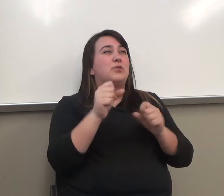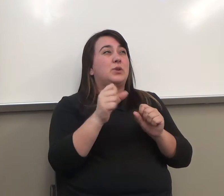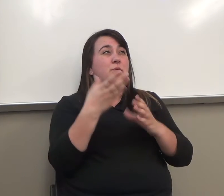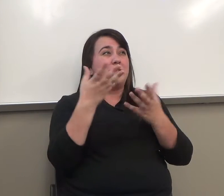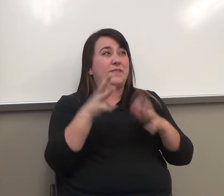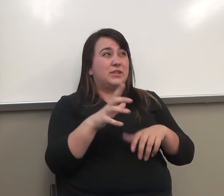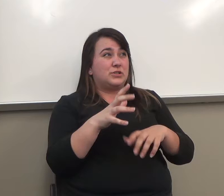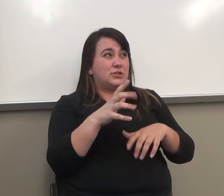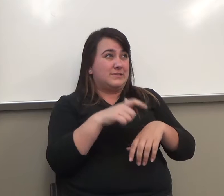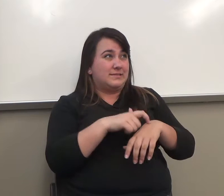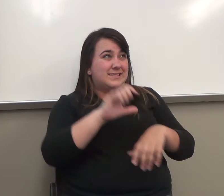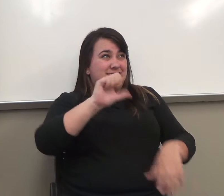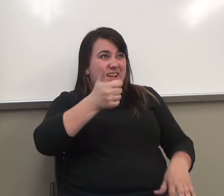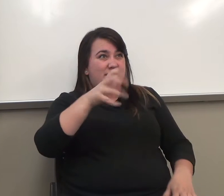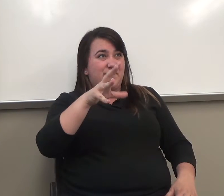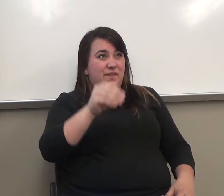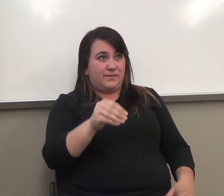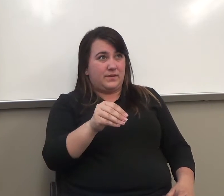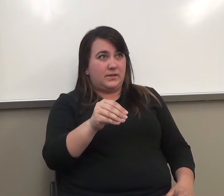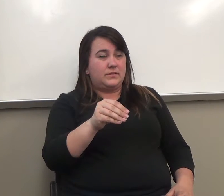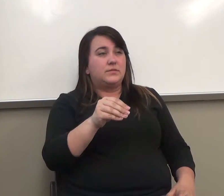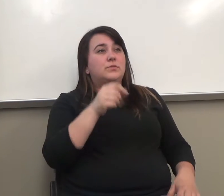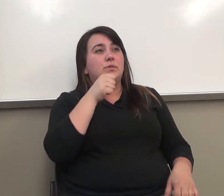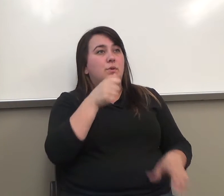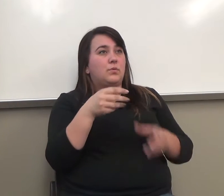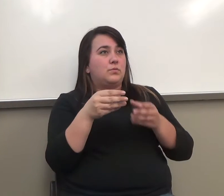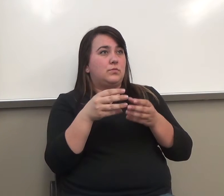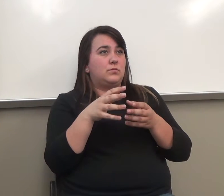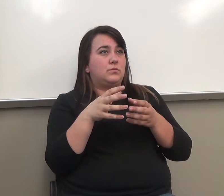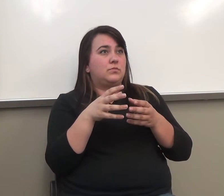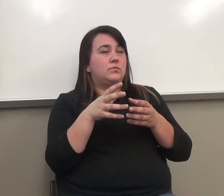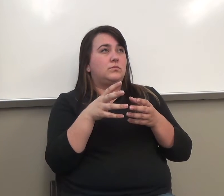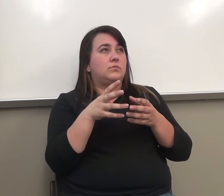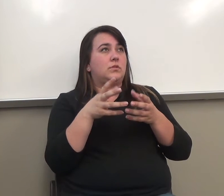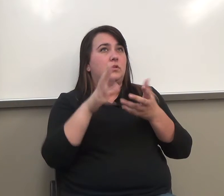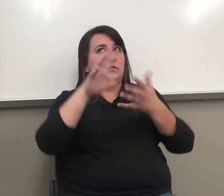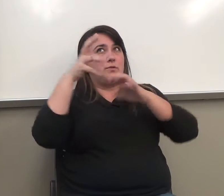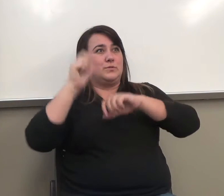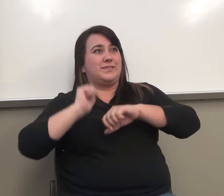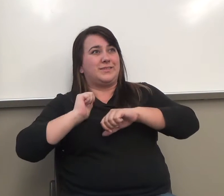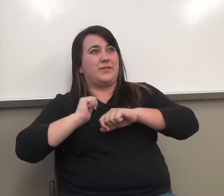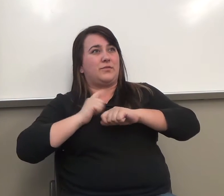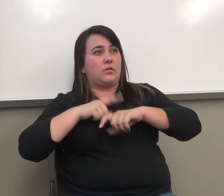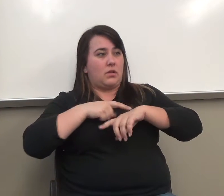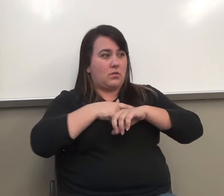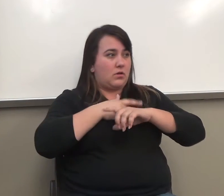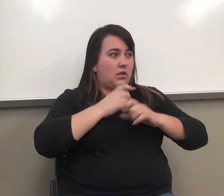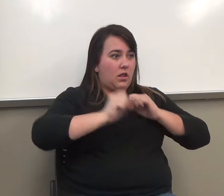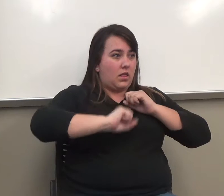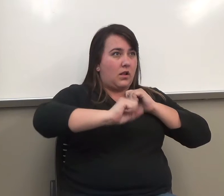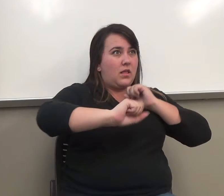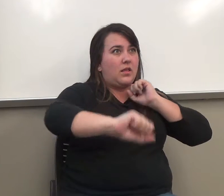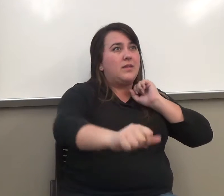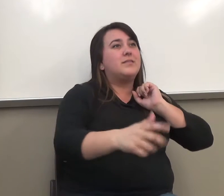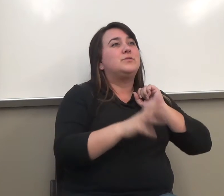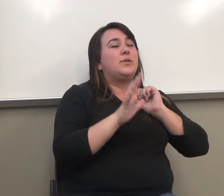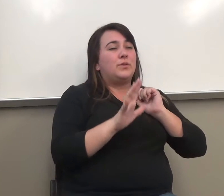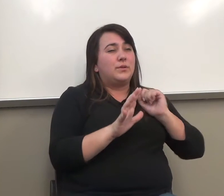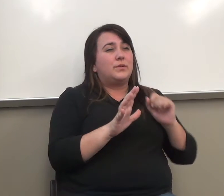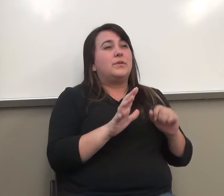about now, so I haven't lost my sense of how long I'm taking with it. I'm going to give you 10